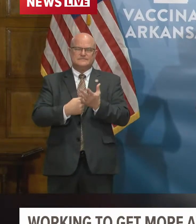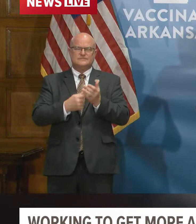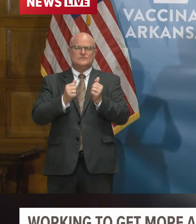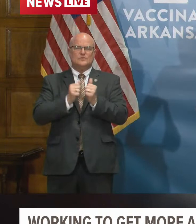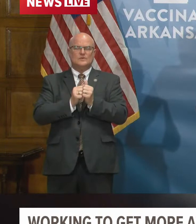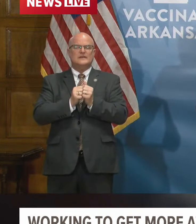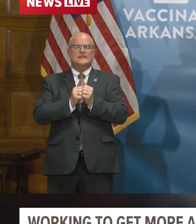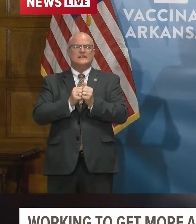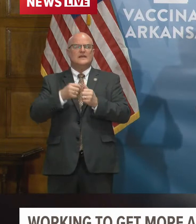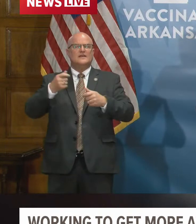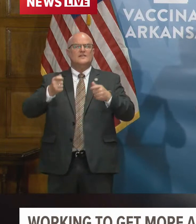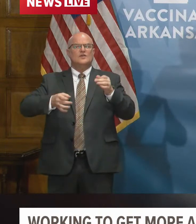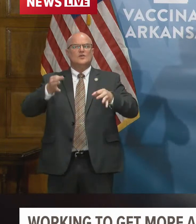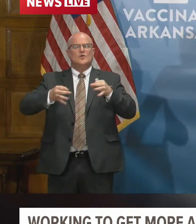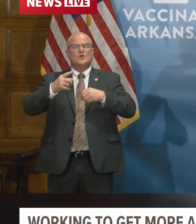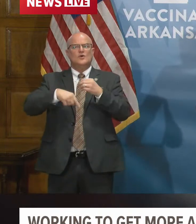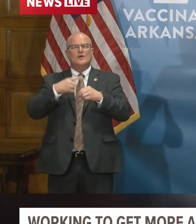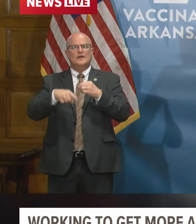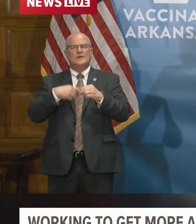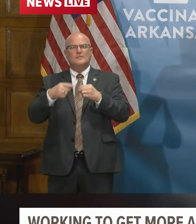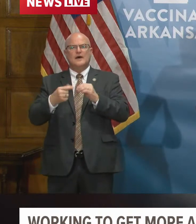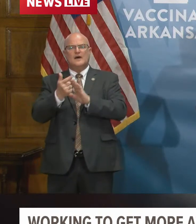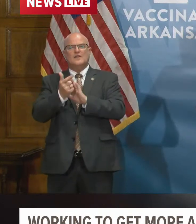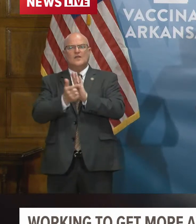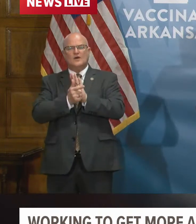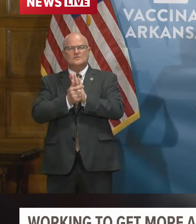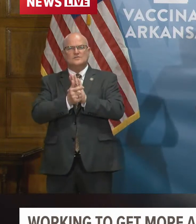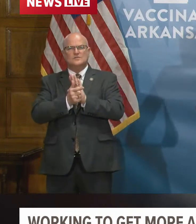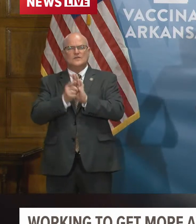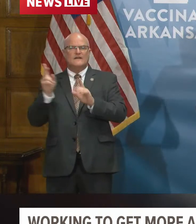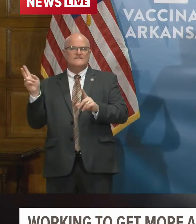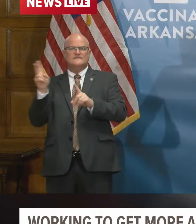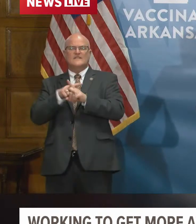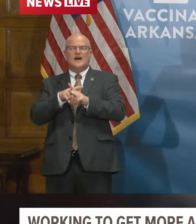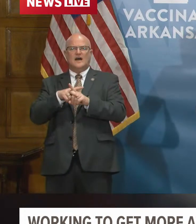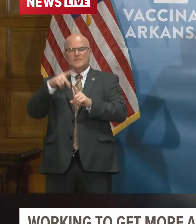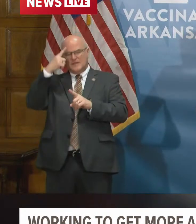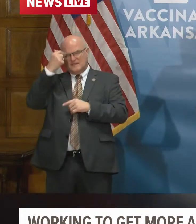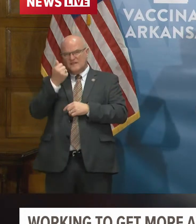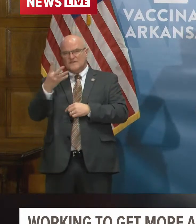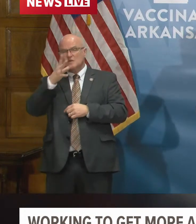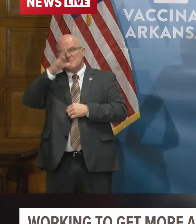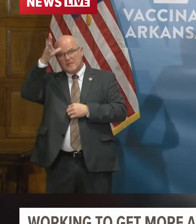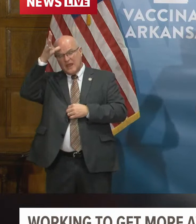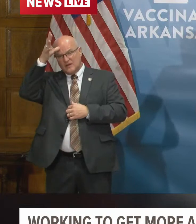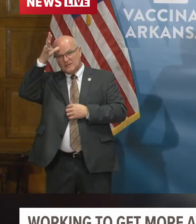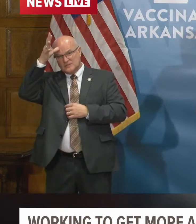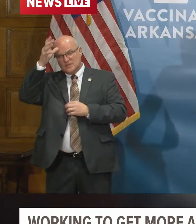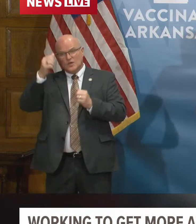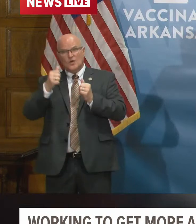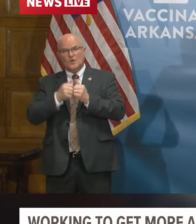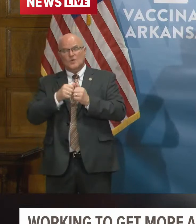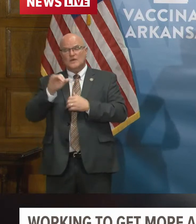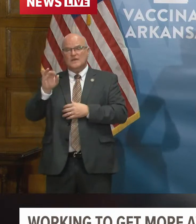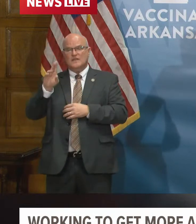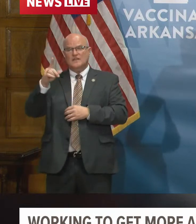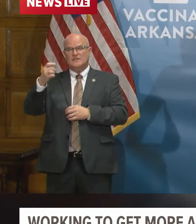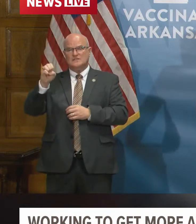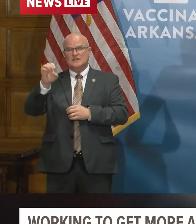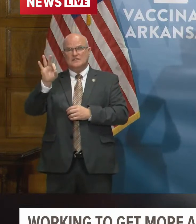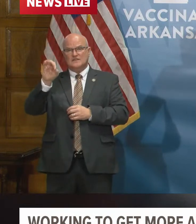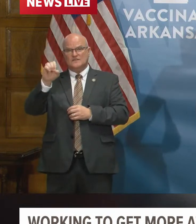Circuit Court over a lawsuit filed on behalf of a few parents. With Judge